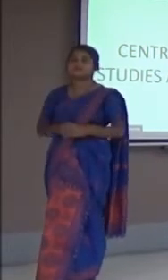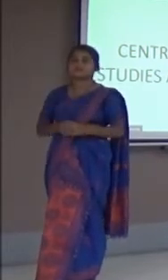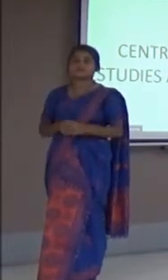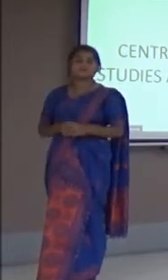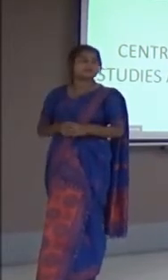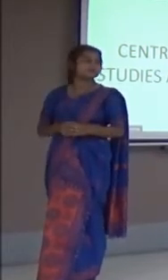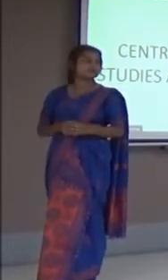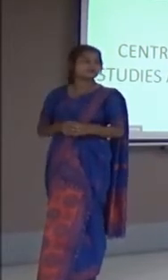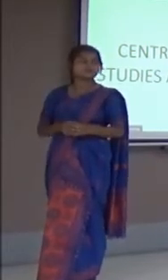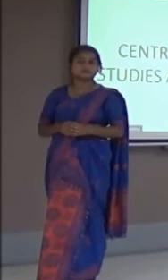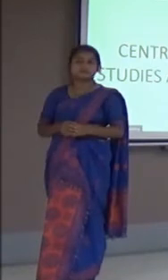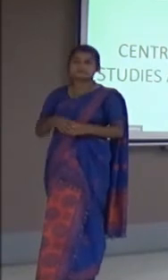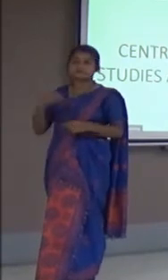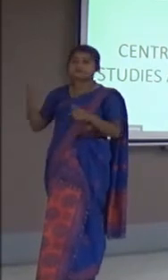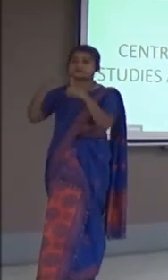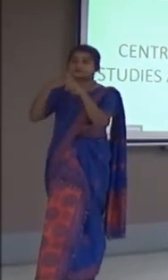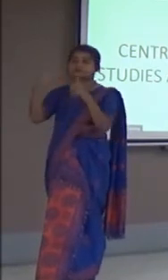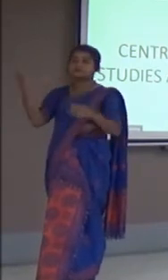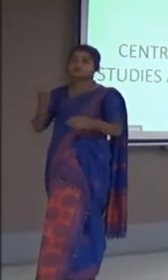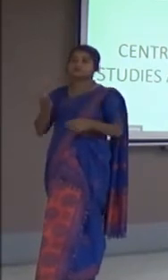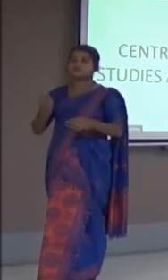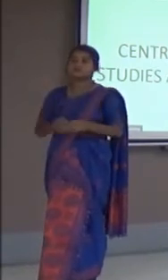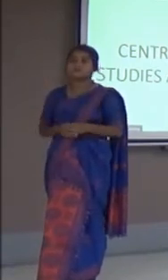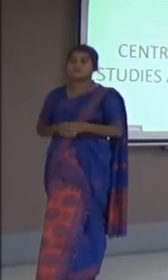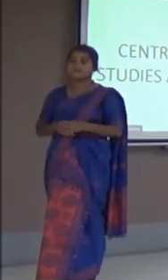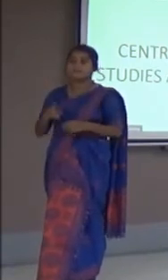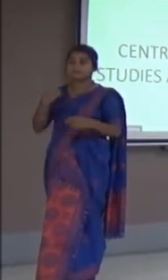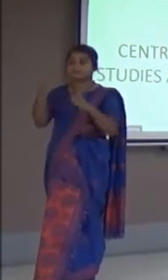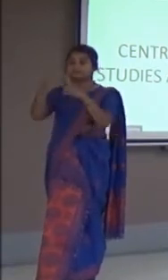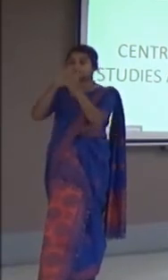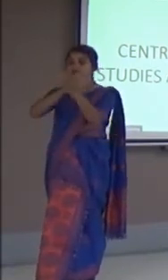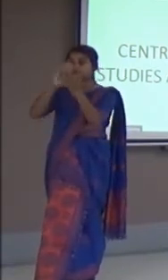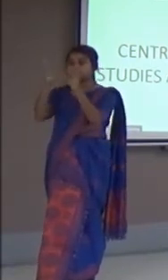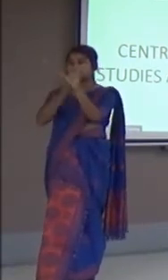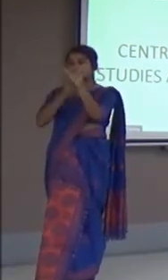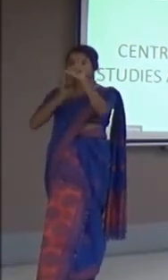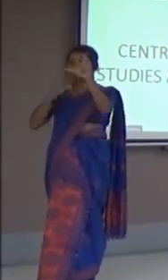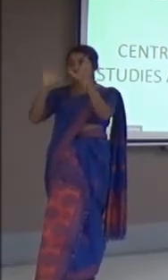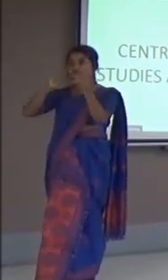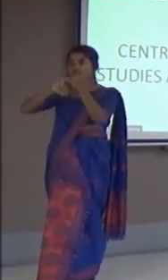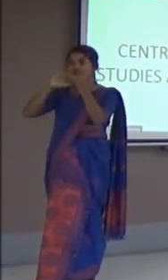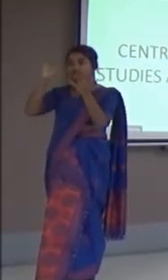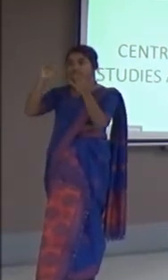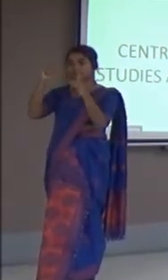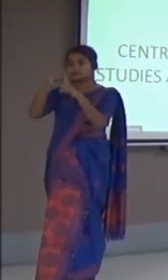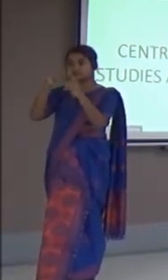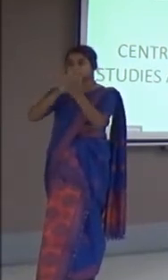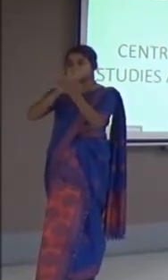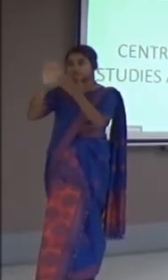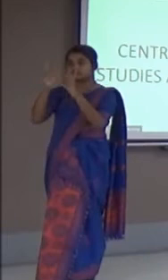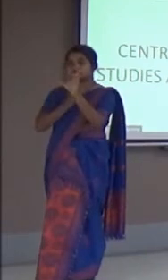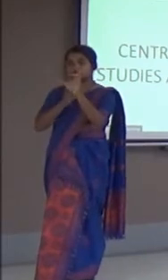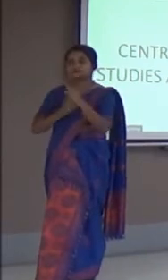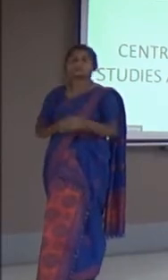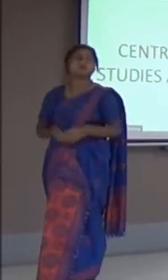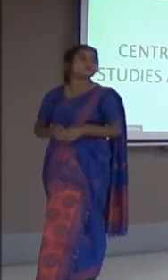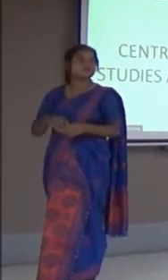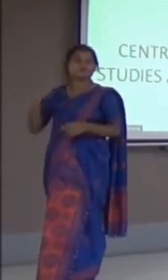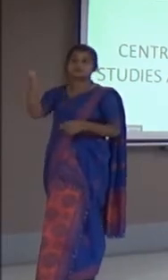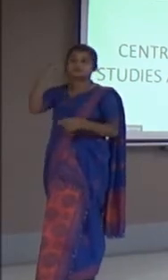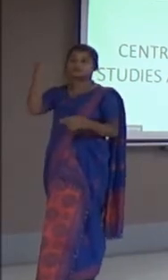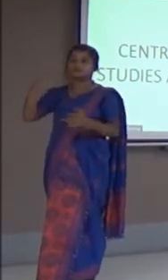That is the kind of a new philosophy that is emerging in the postmodern world.